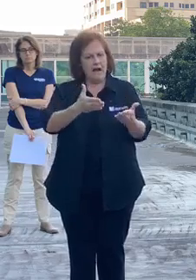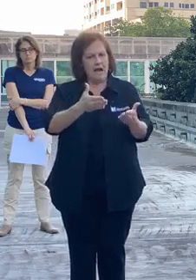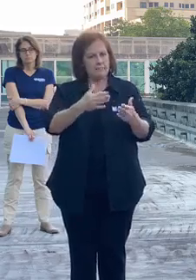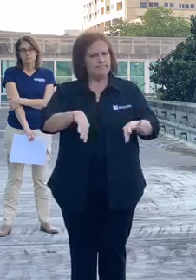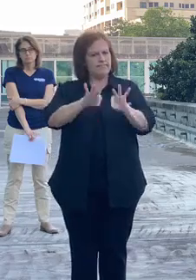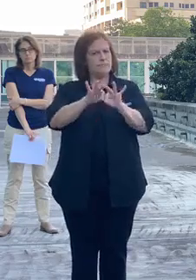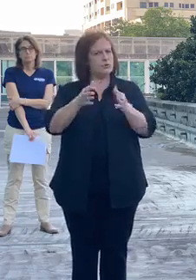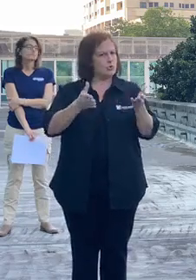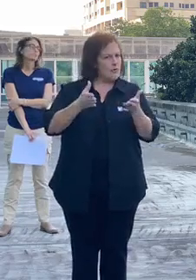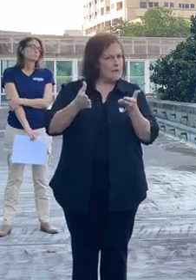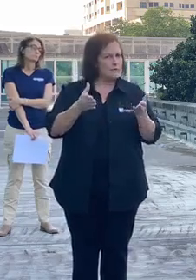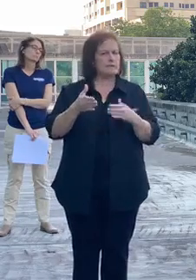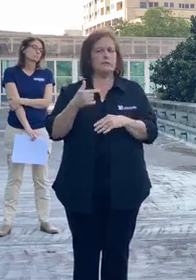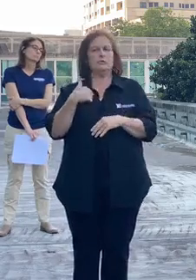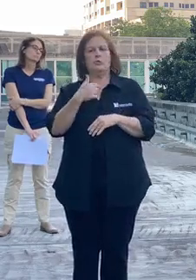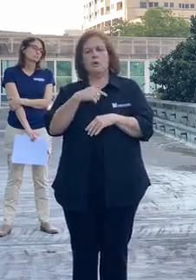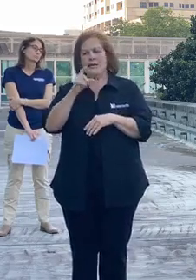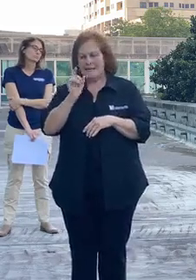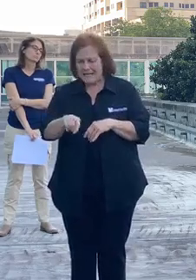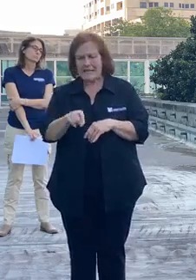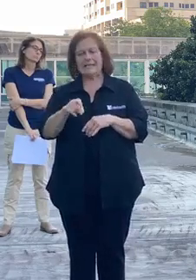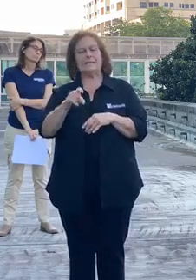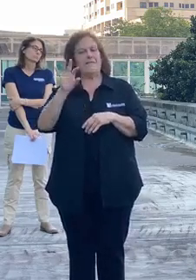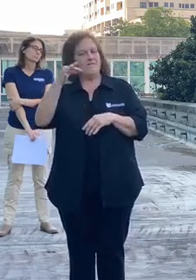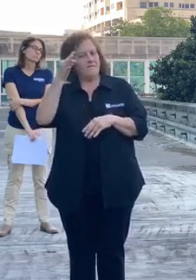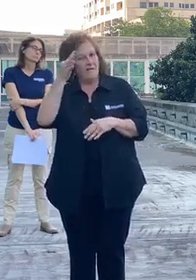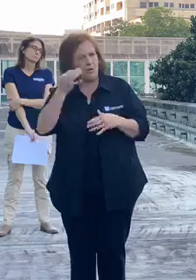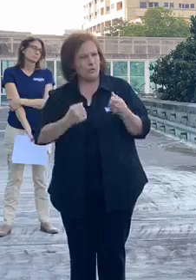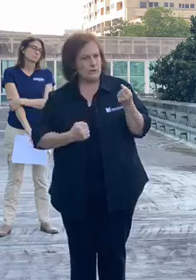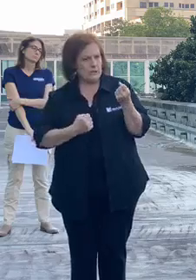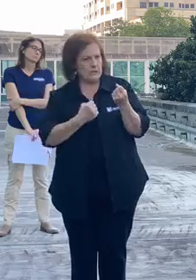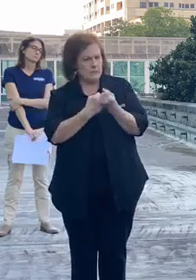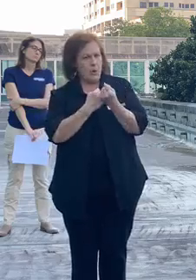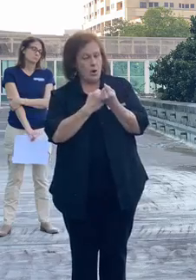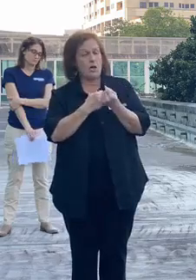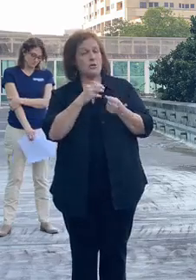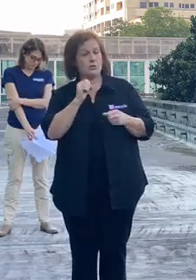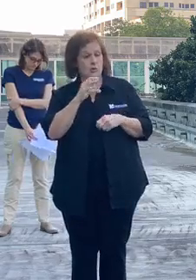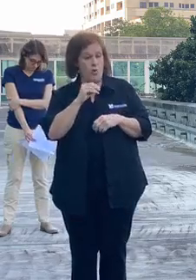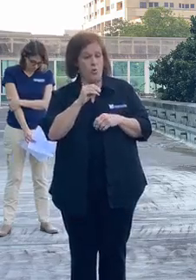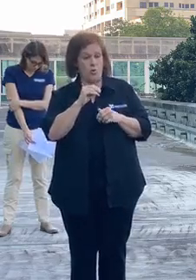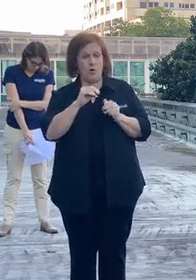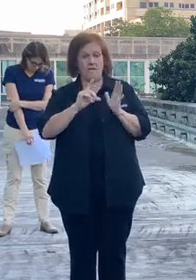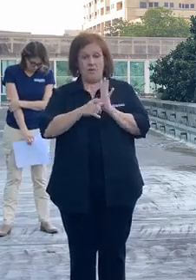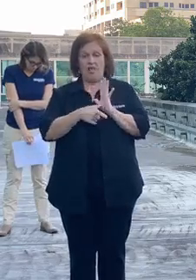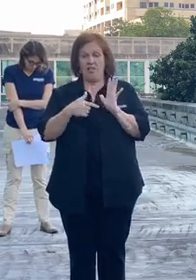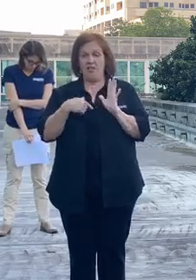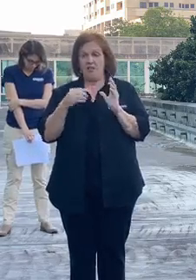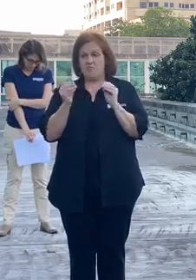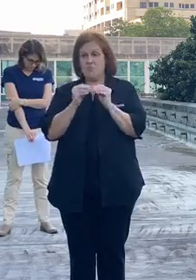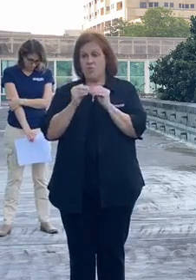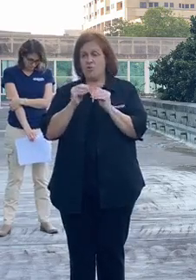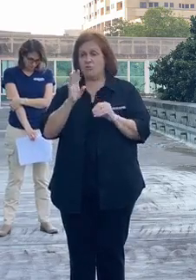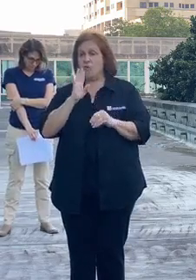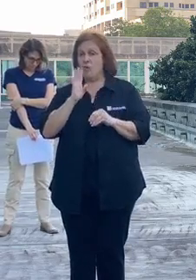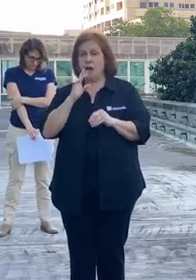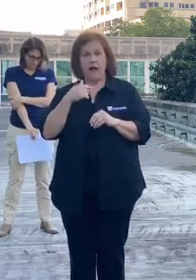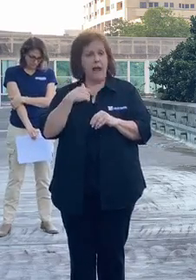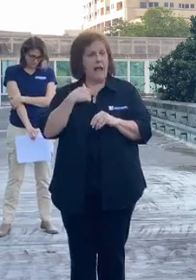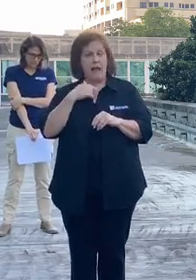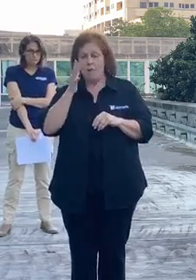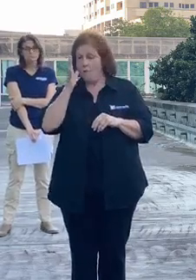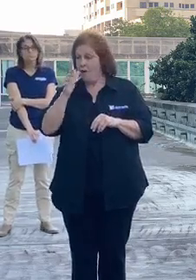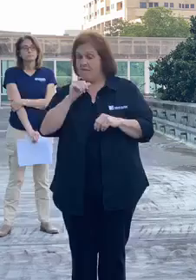as well as we need direct federal support. So you'll hear more from me on this issue. We're not going to let